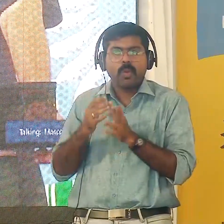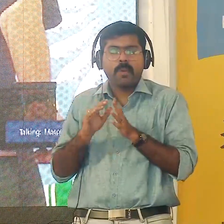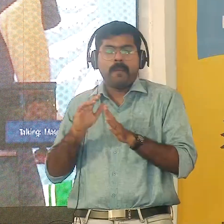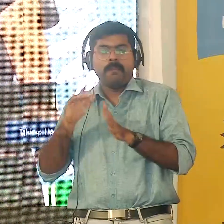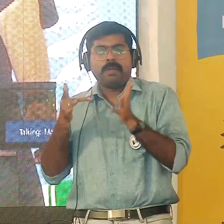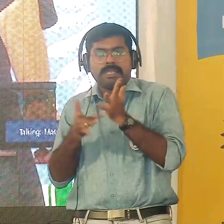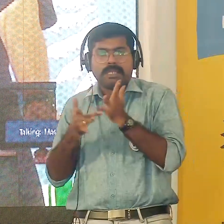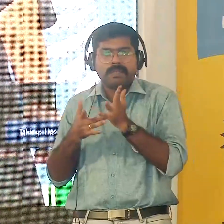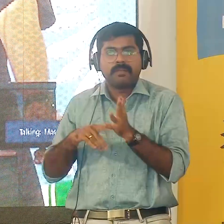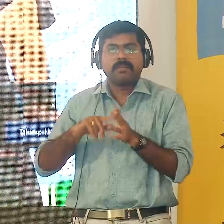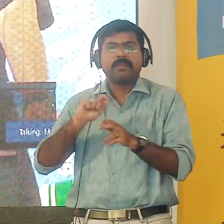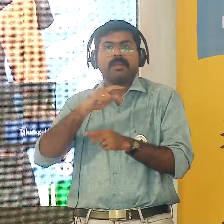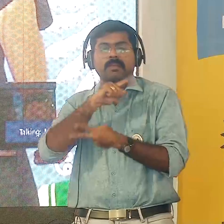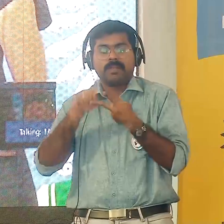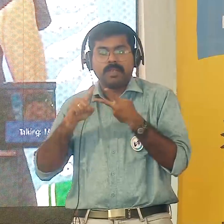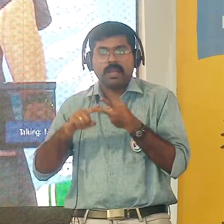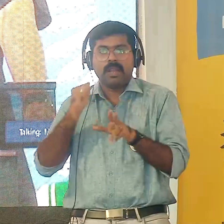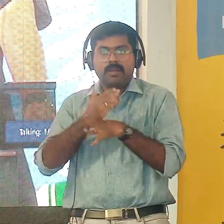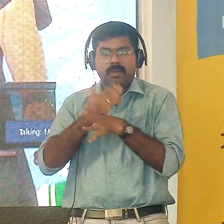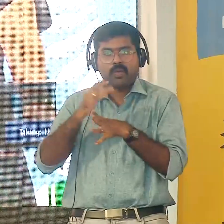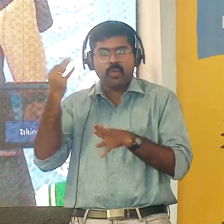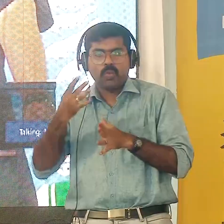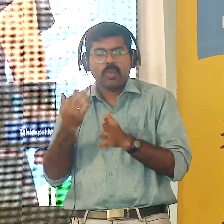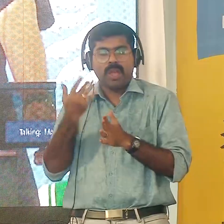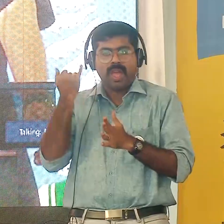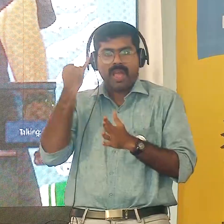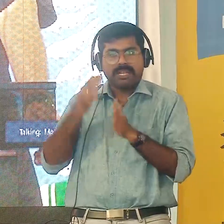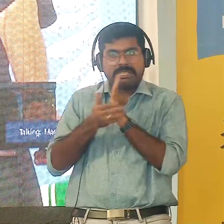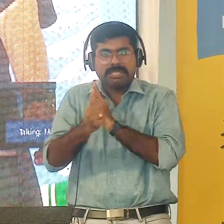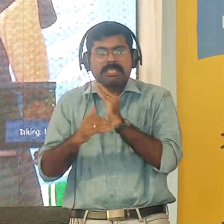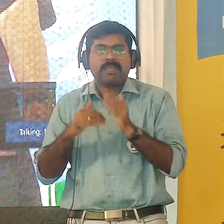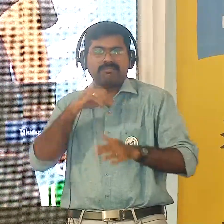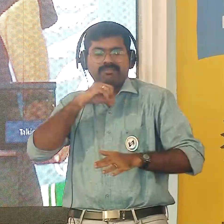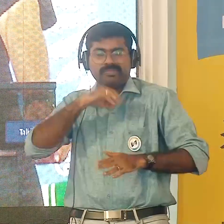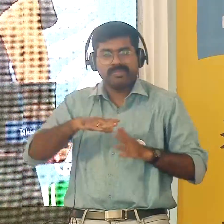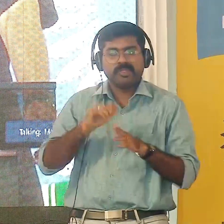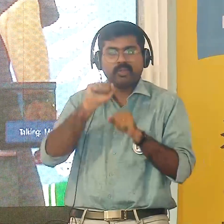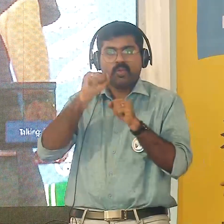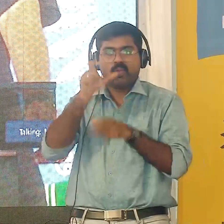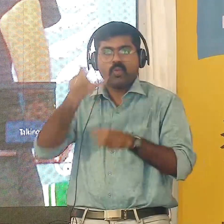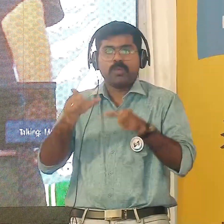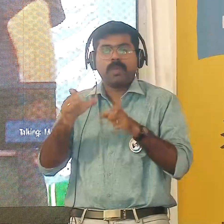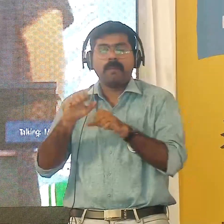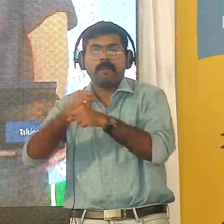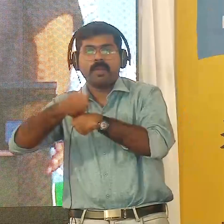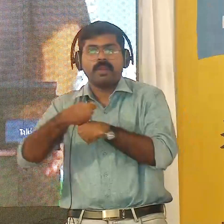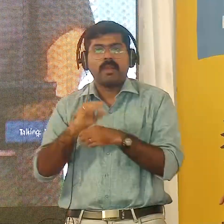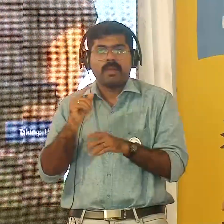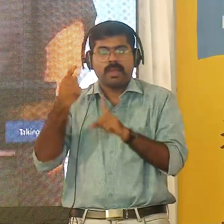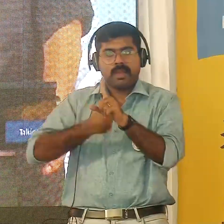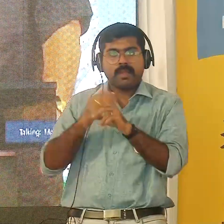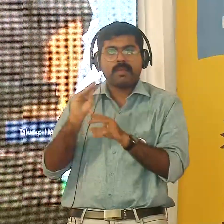most desirable forms of employment for a young and skilled labor force inside the state. That would be